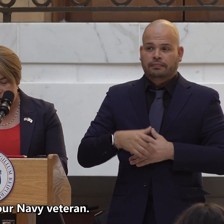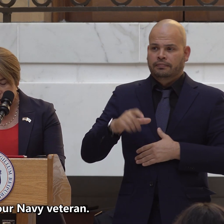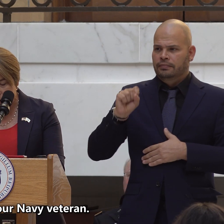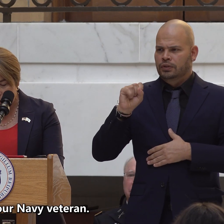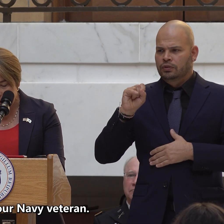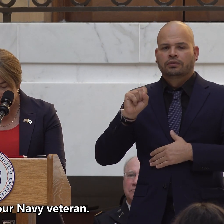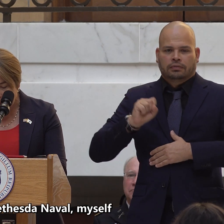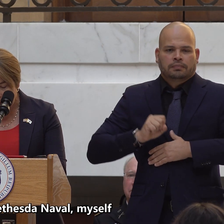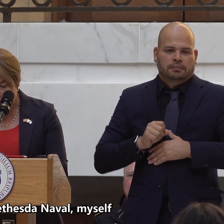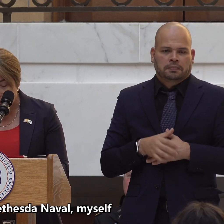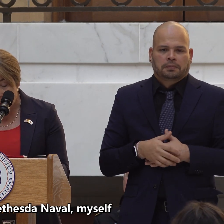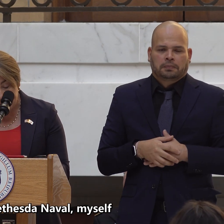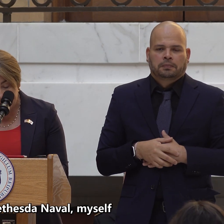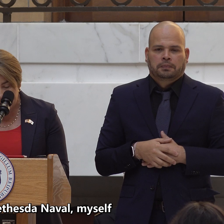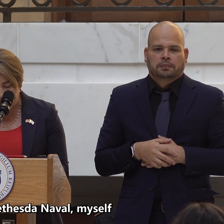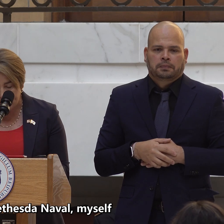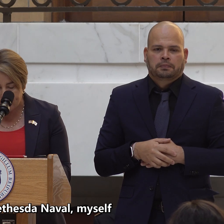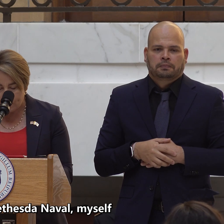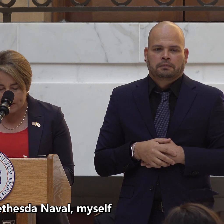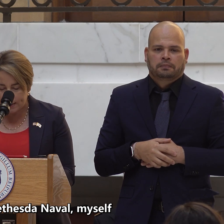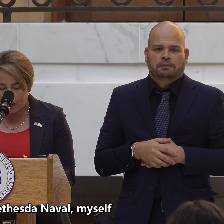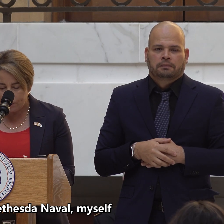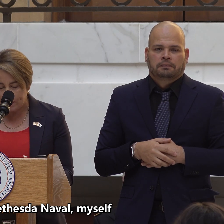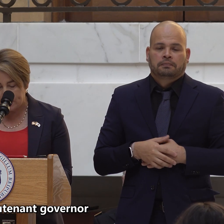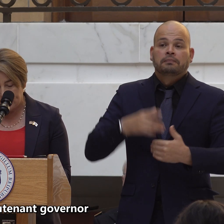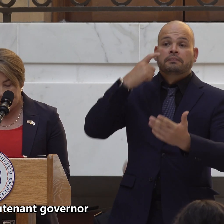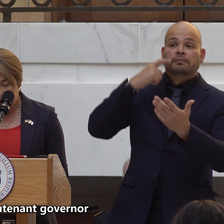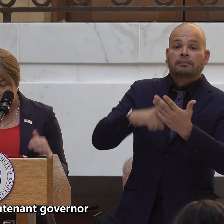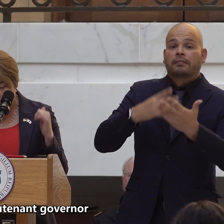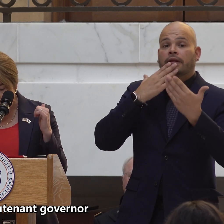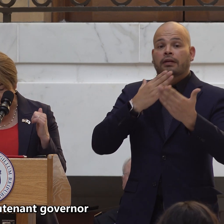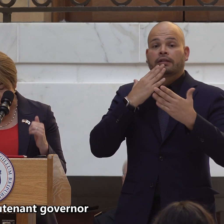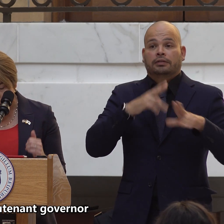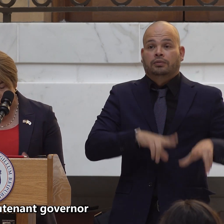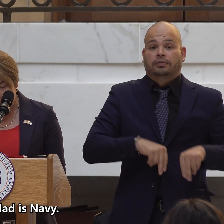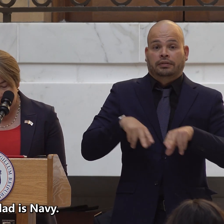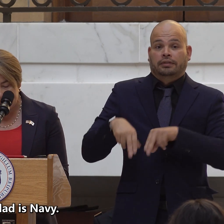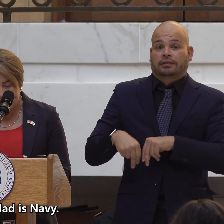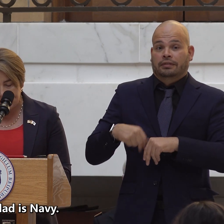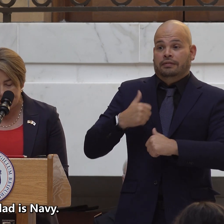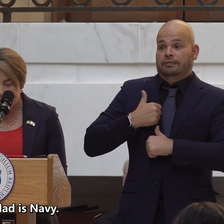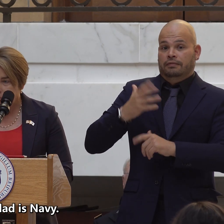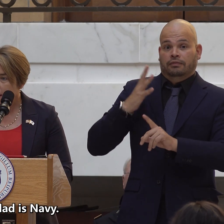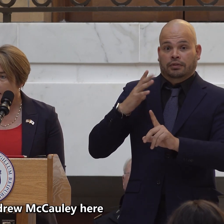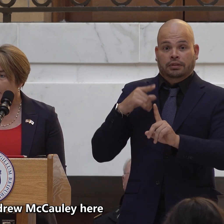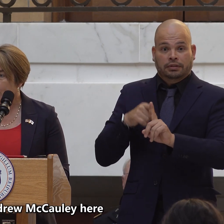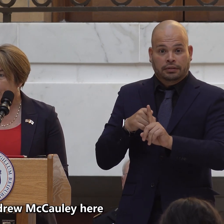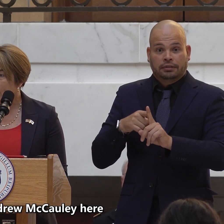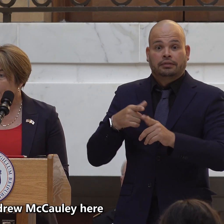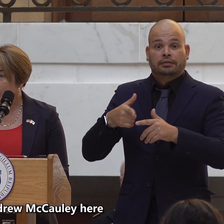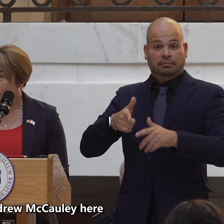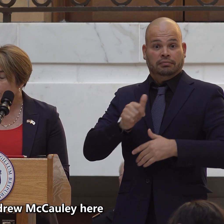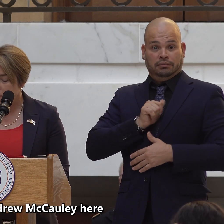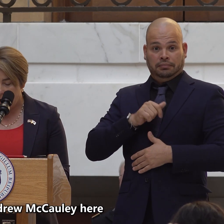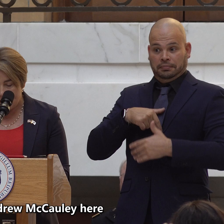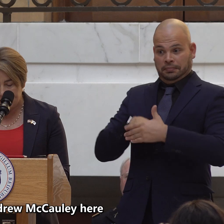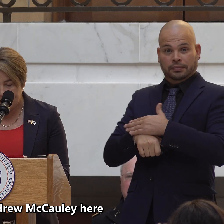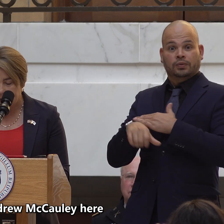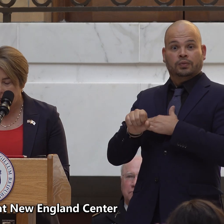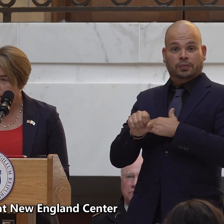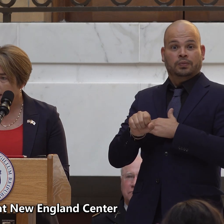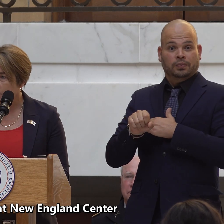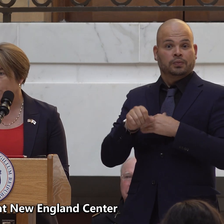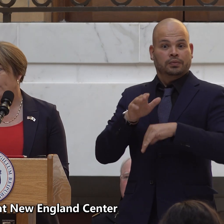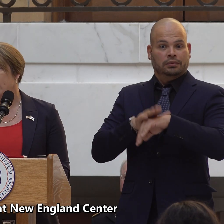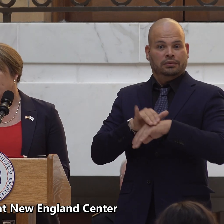our Navy veteran. I was born at Bethesda Naval myself, and the Lieutenant Governor, her dad is Navy. We've got Andrew McCauley